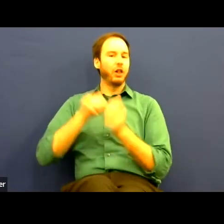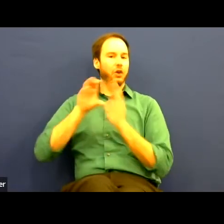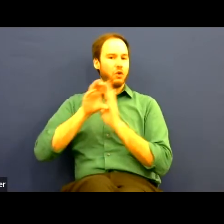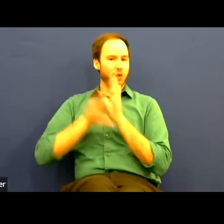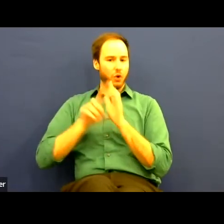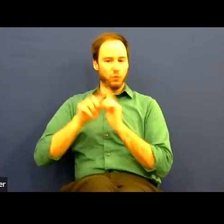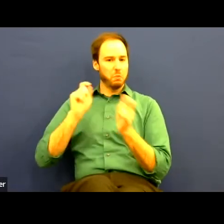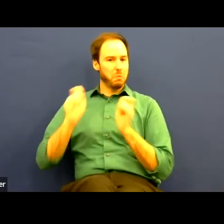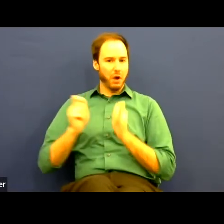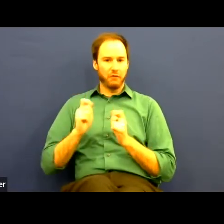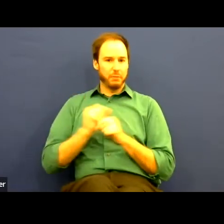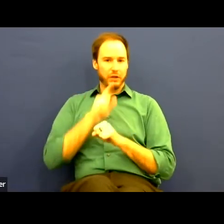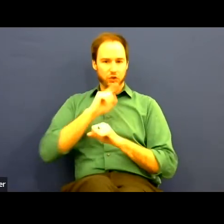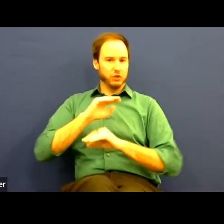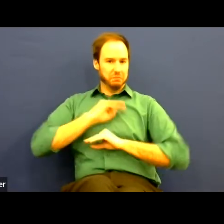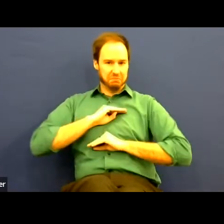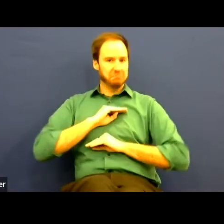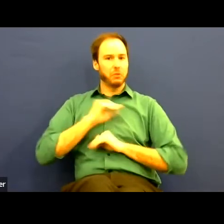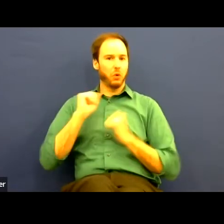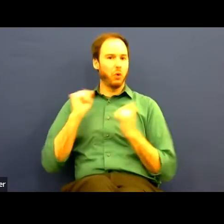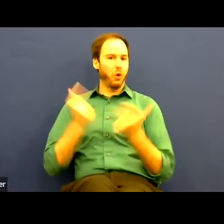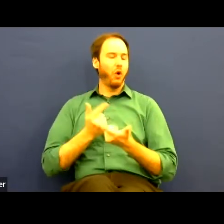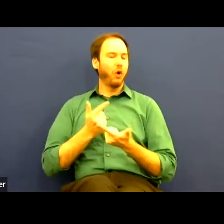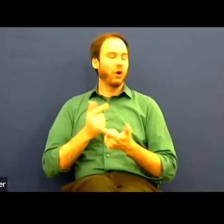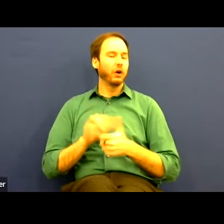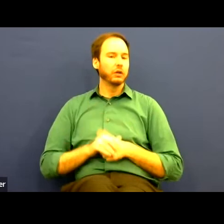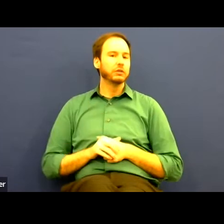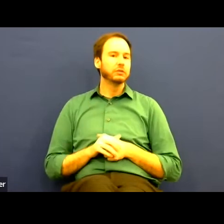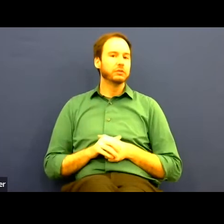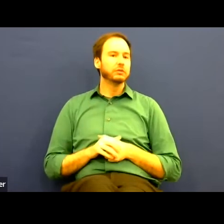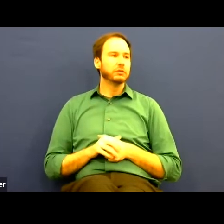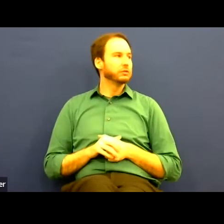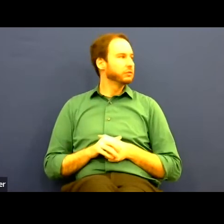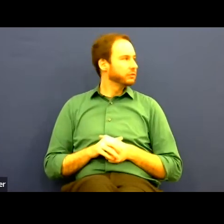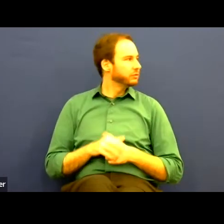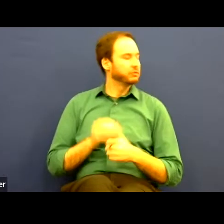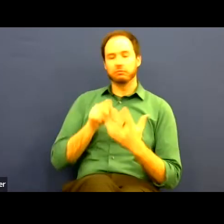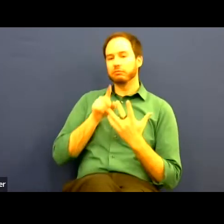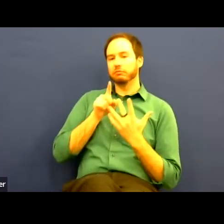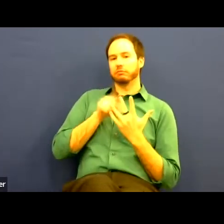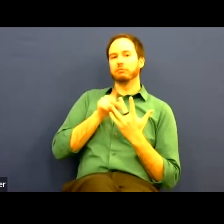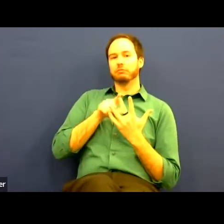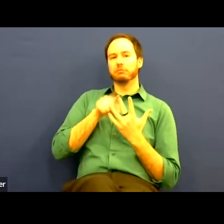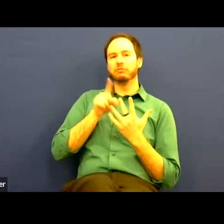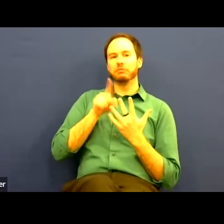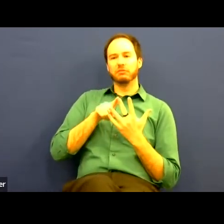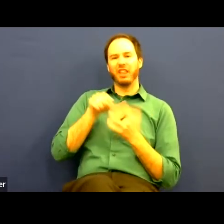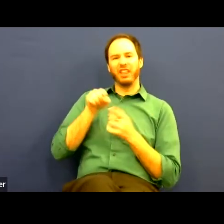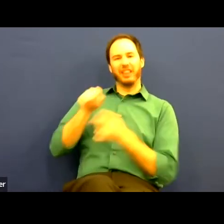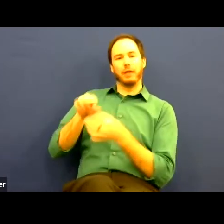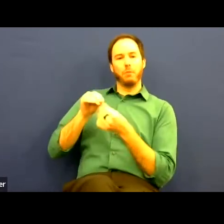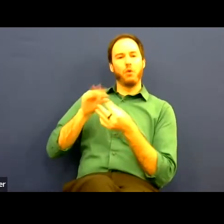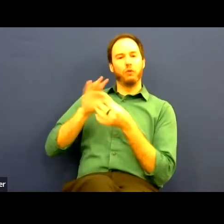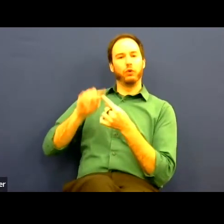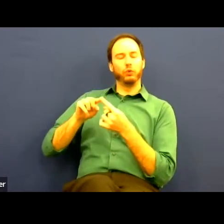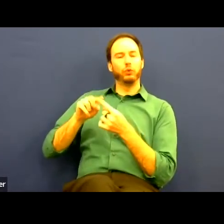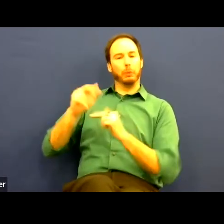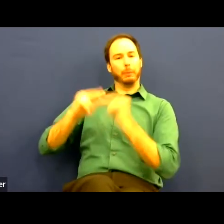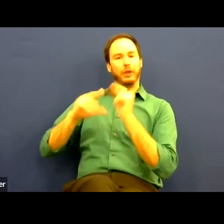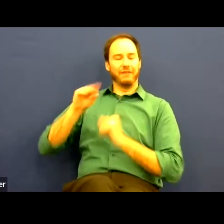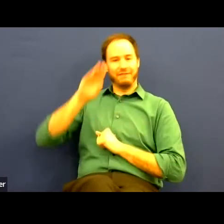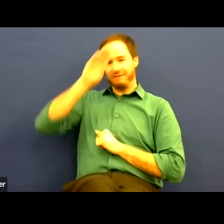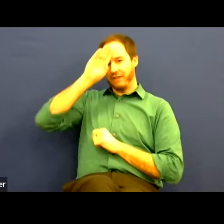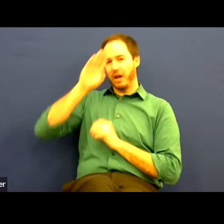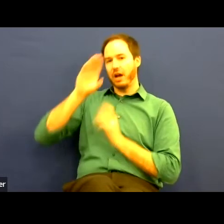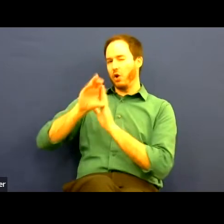building to address any of those concerns. so like I said, it gets into the building and fire code. So I didn't